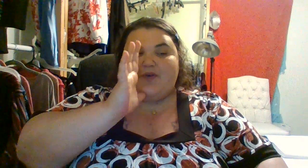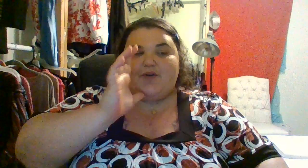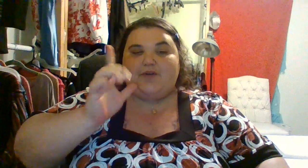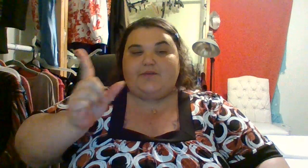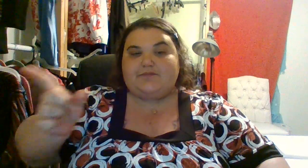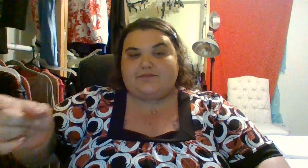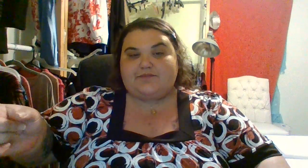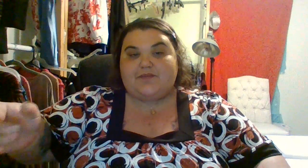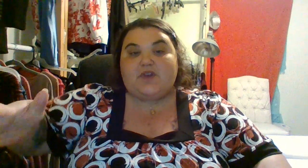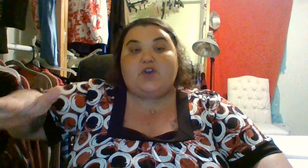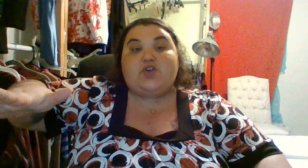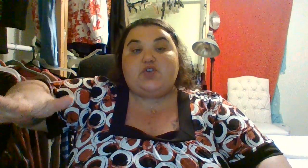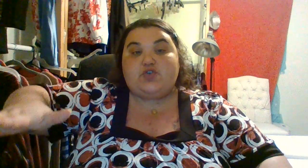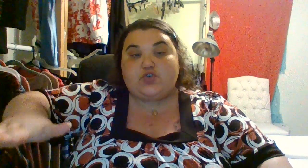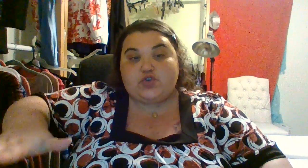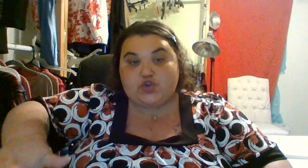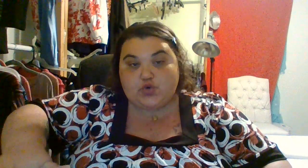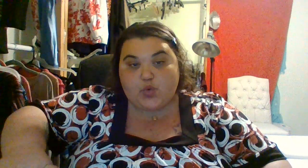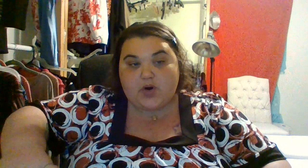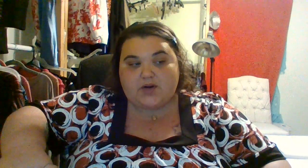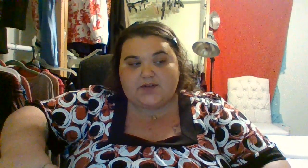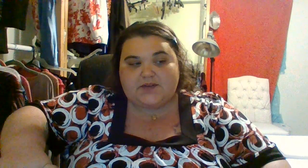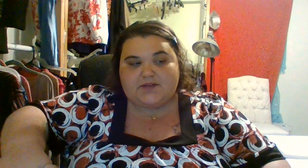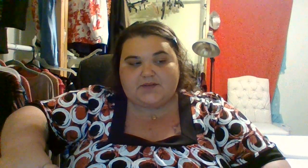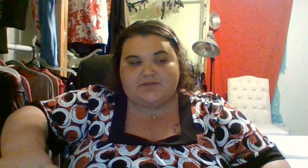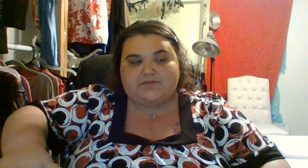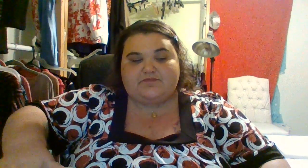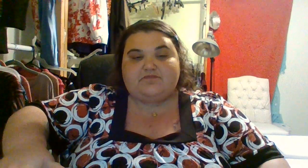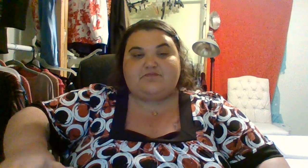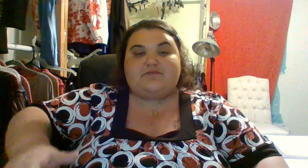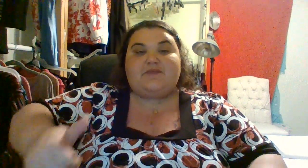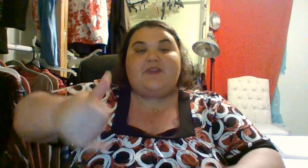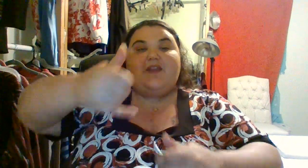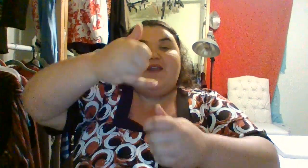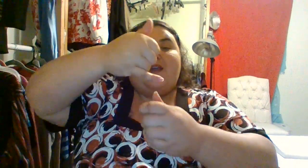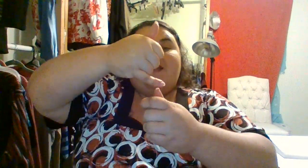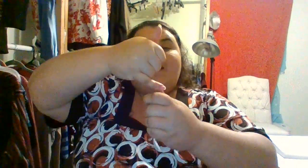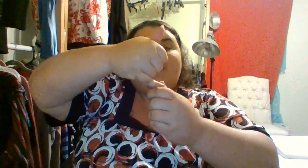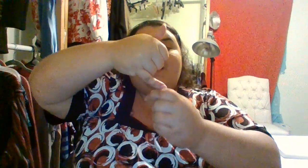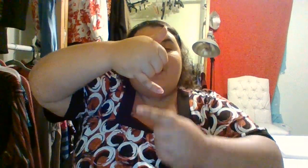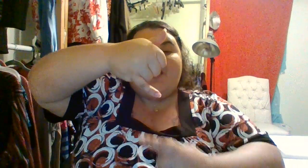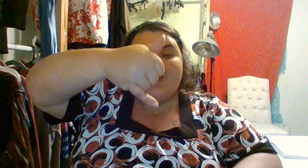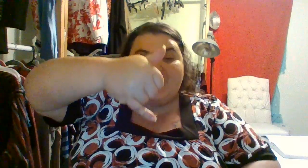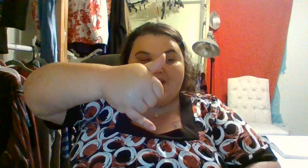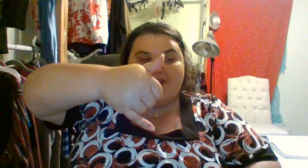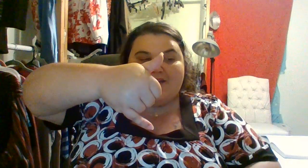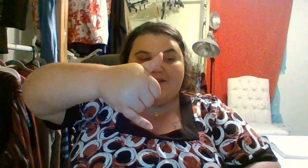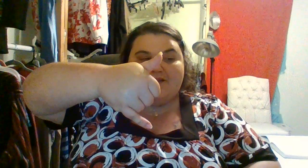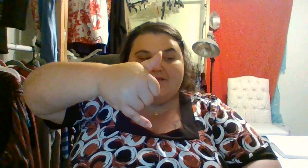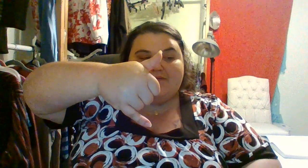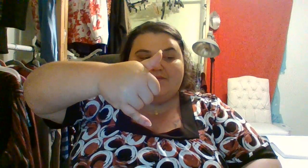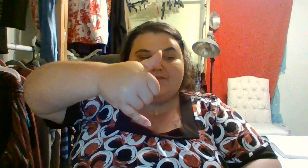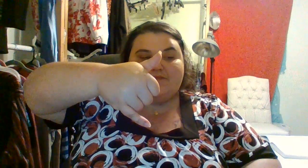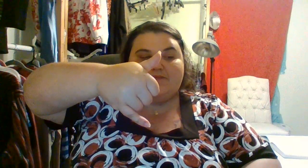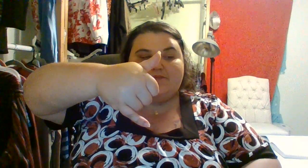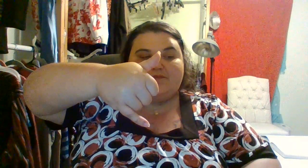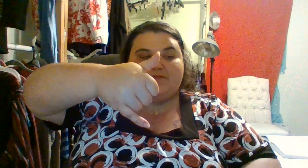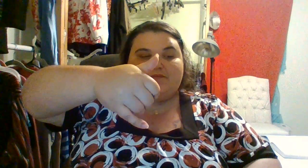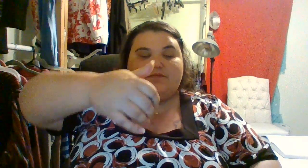their backstory. The brothers from New Hampshire were venture capitalists. Consider that. Let's be from Vermont. And let's have an